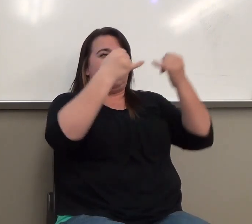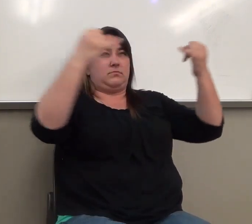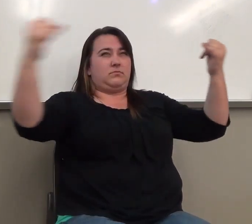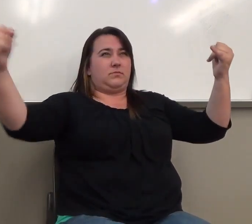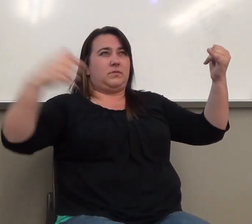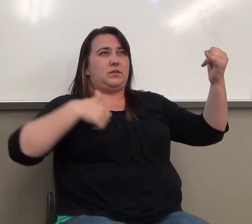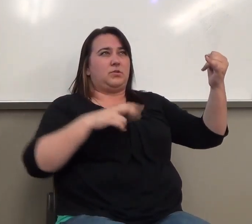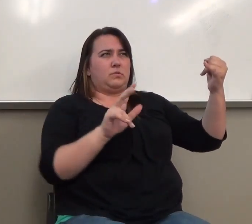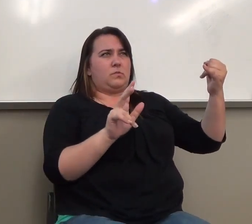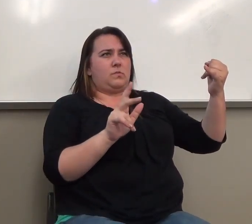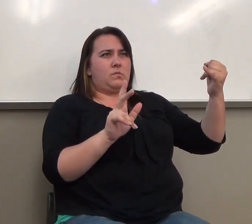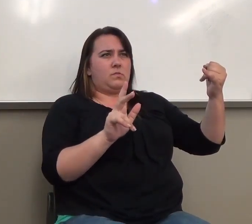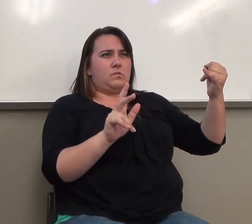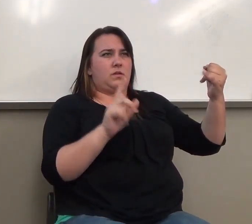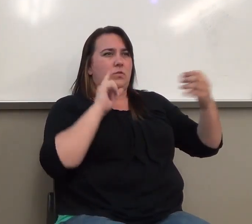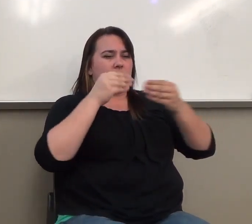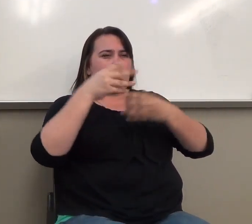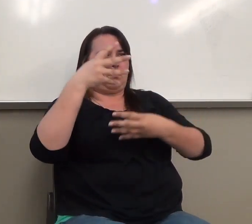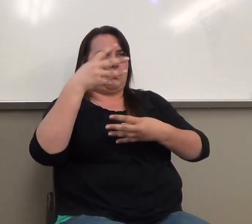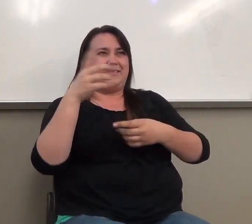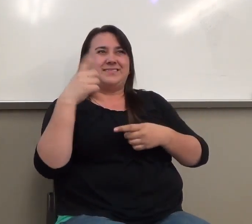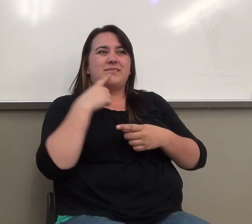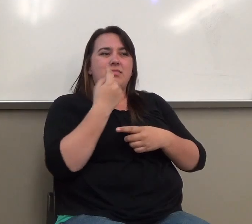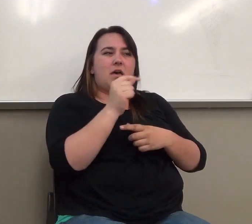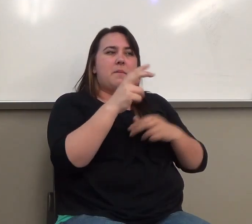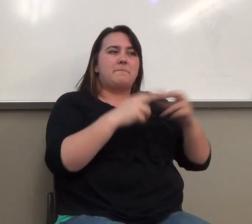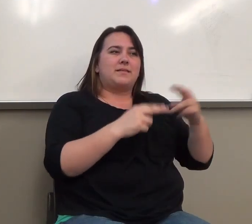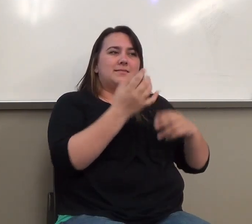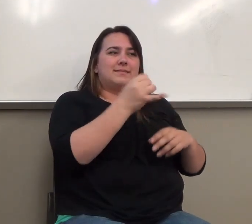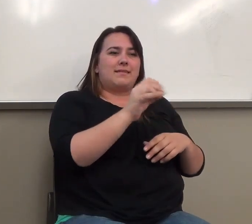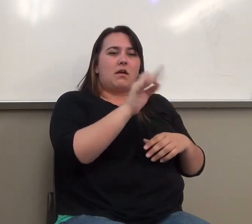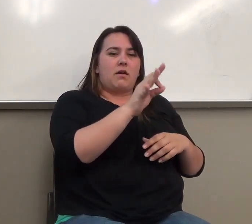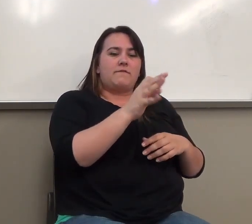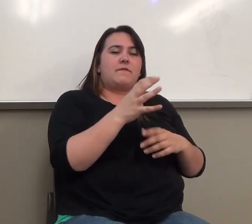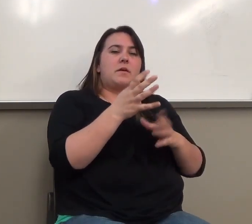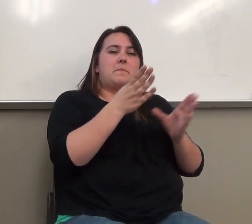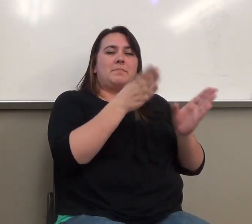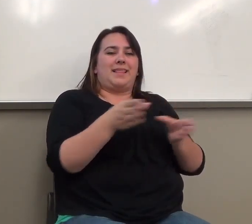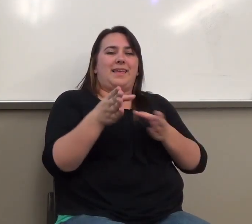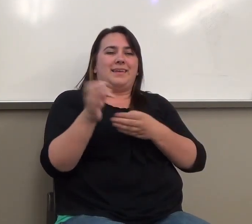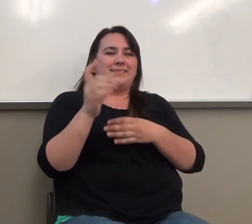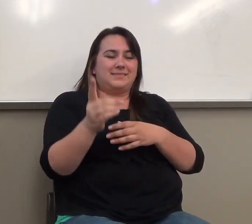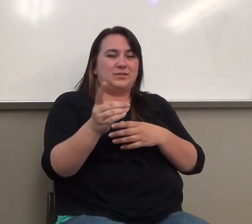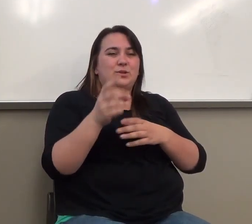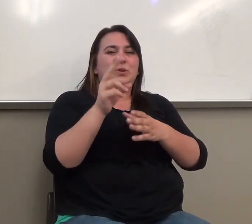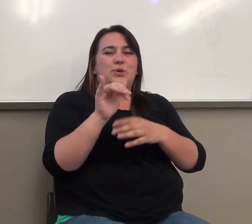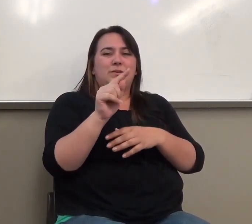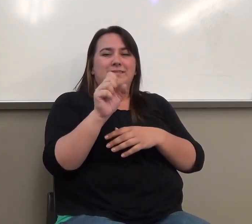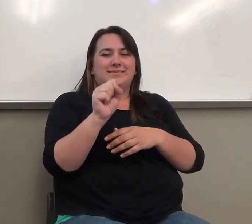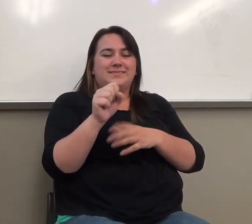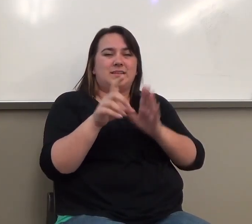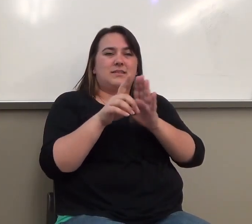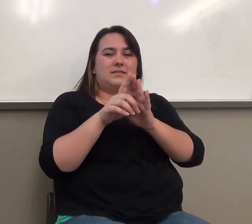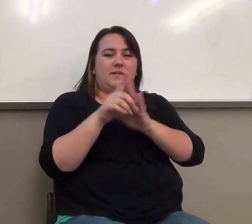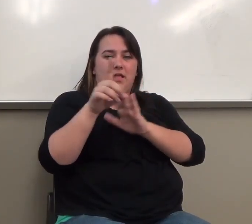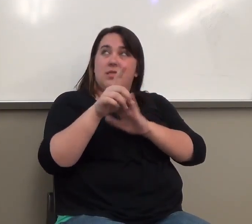how to do this, and he didn't know. It gives you two, sometimes, have you ever had to do this? It gives you two suggestions. It